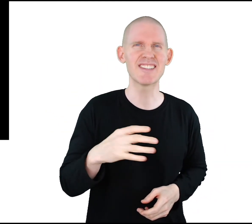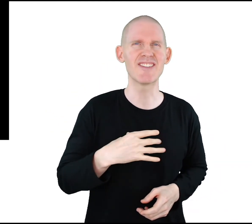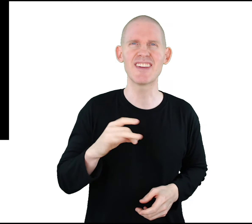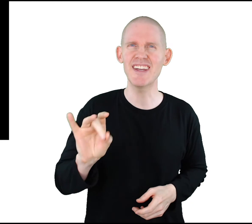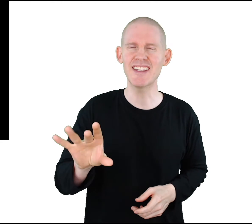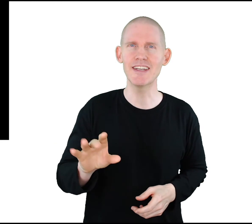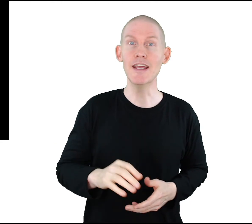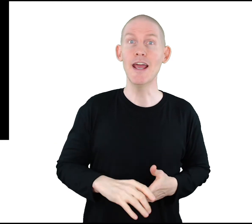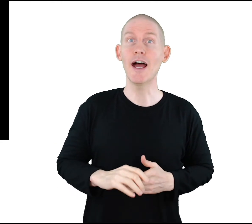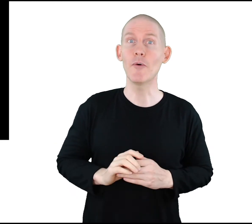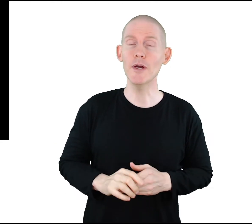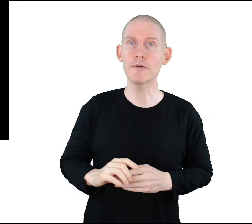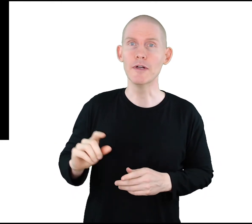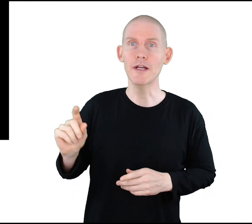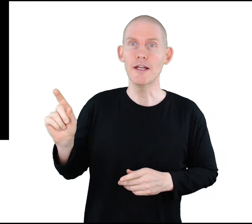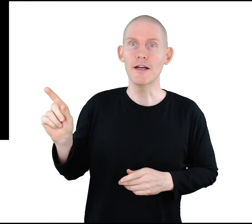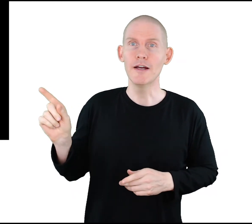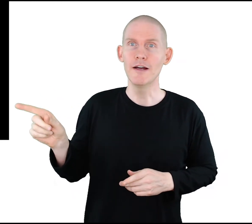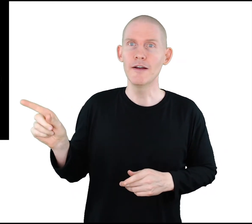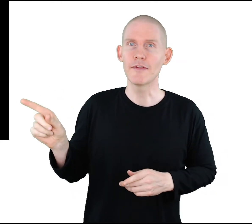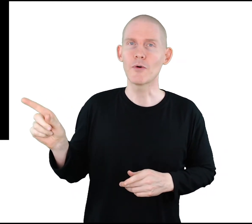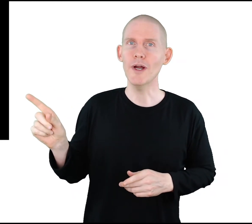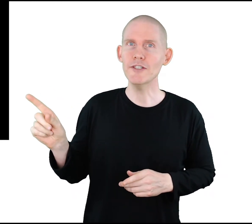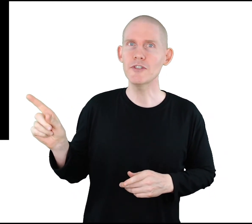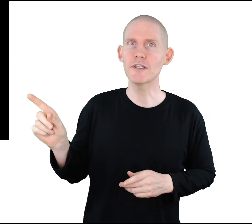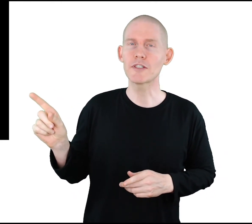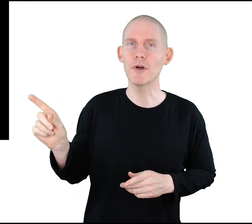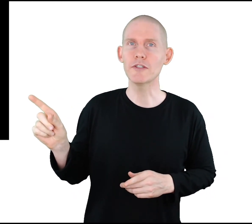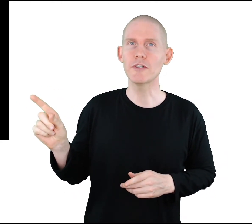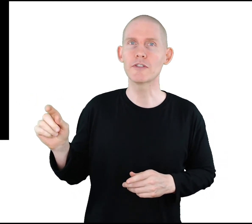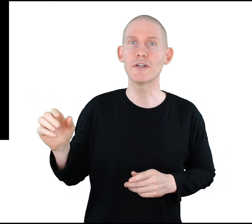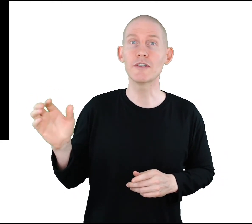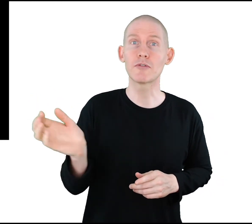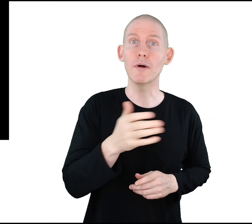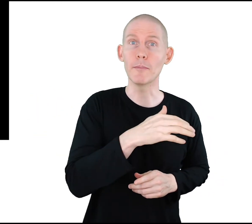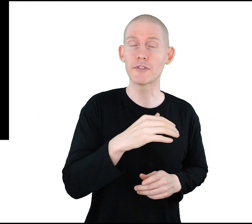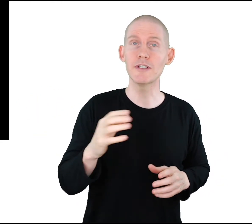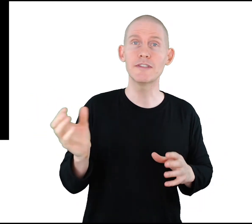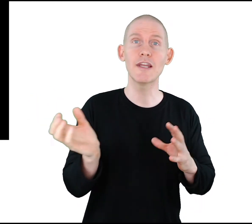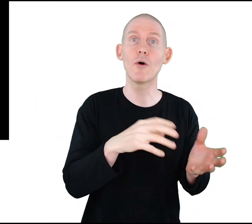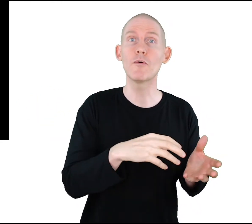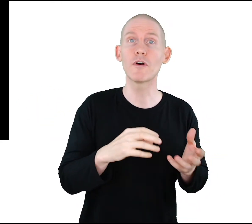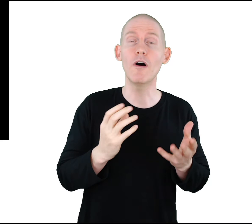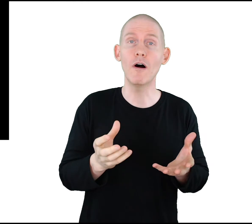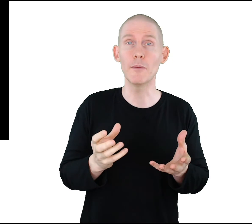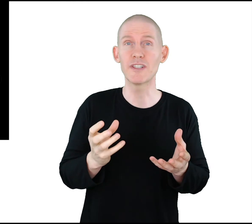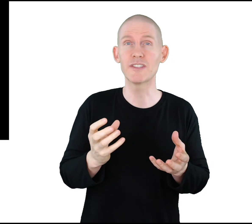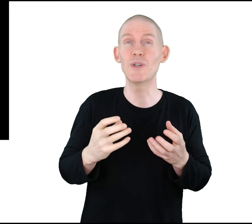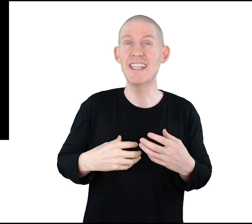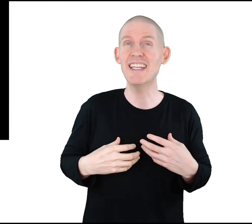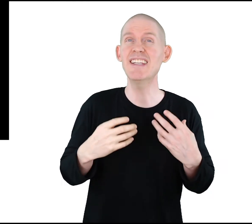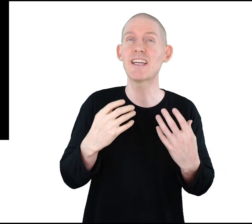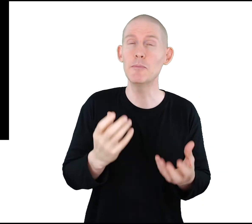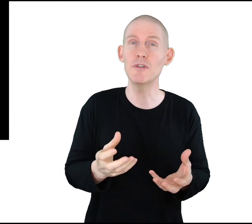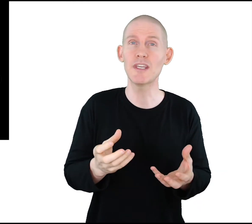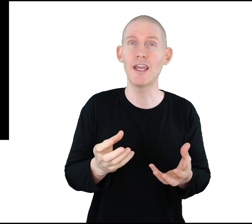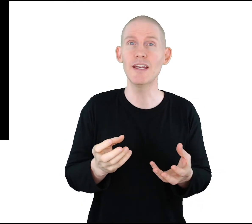don't like it. However, the question expression is going to trump. It's going to take over all because we need to communicate